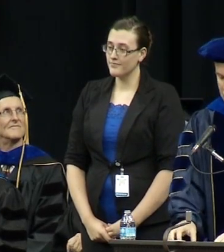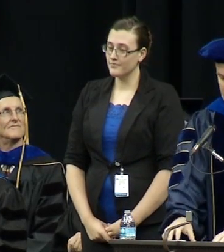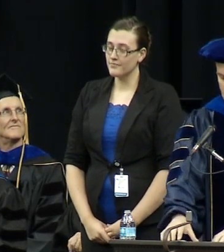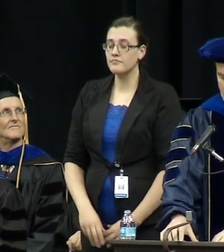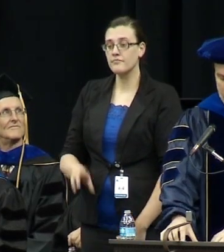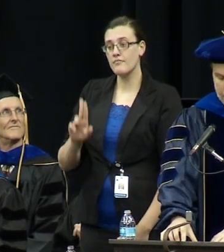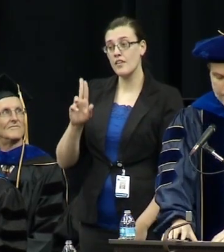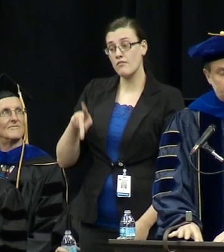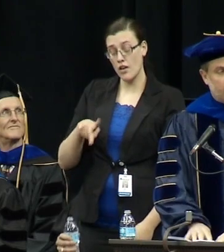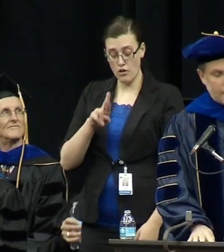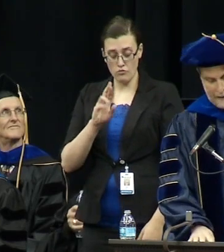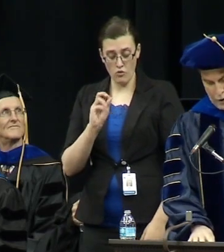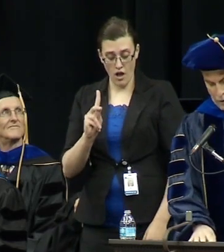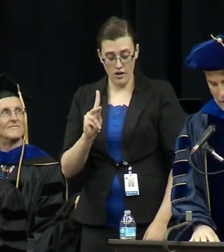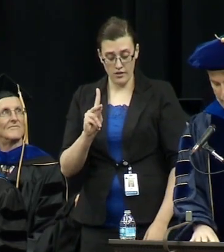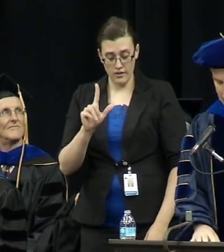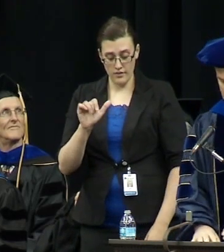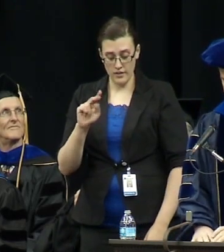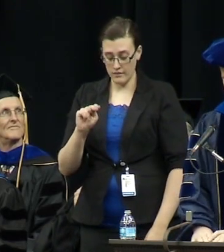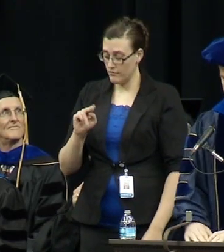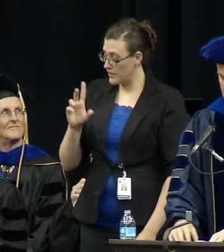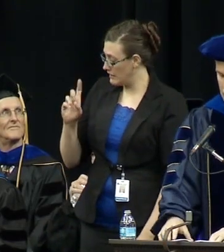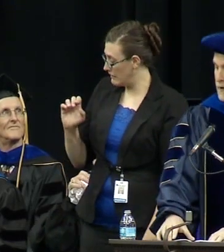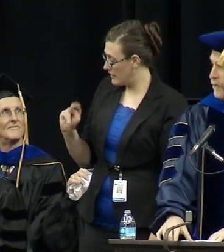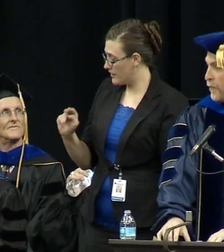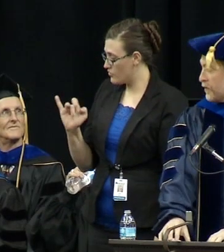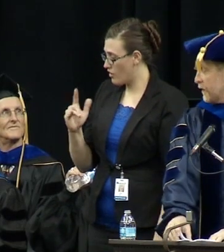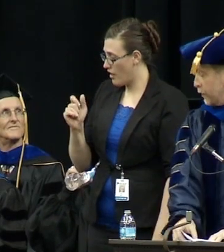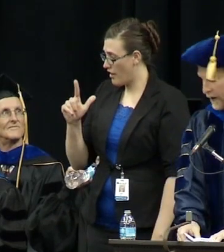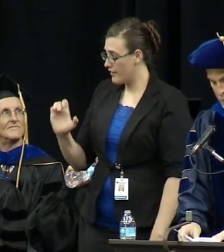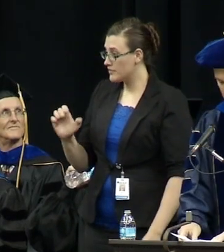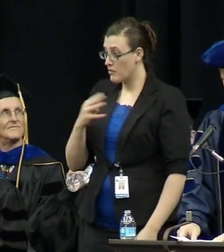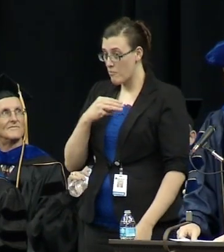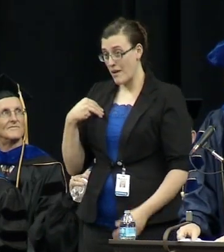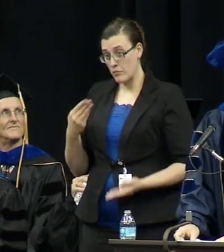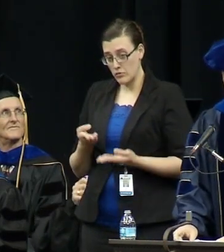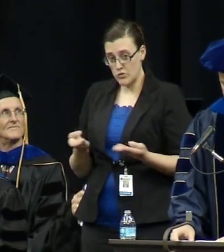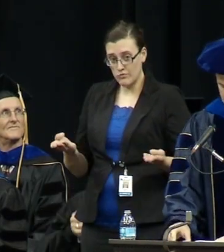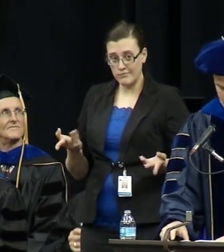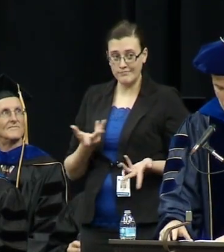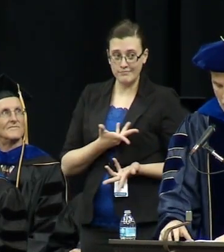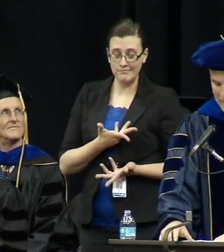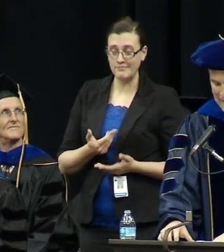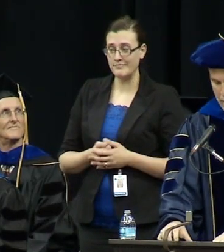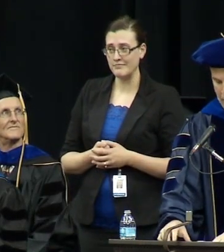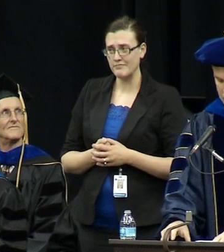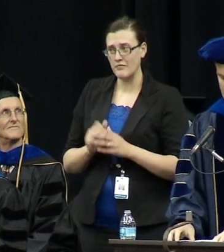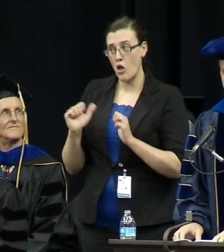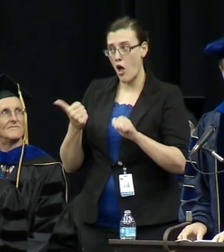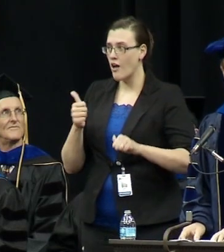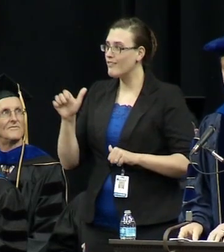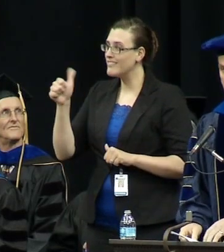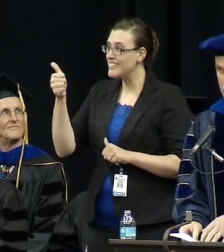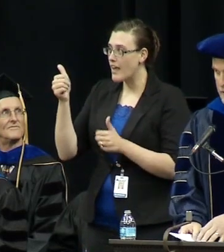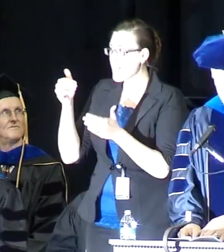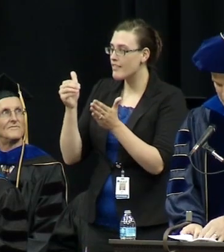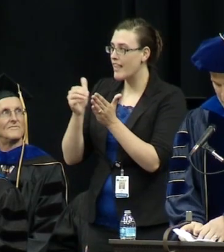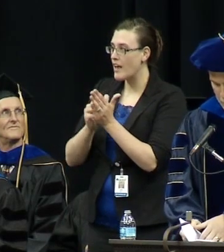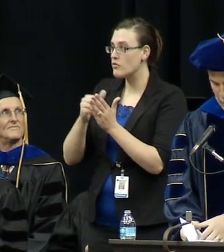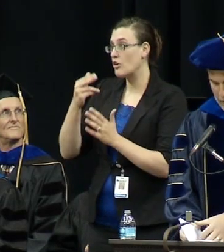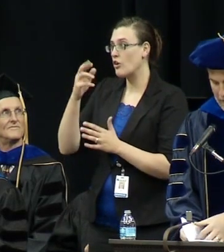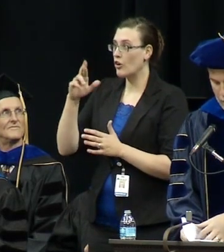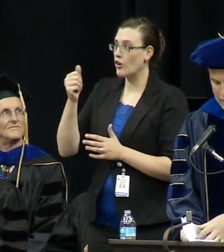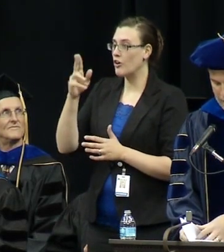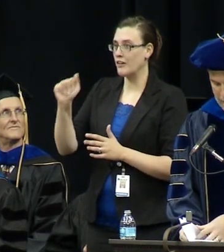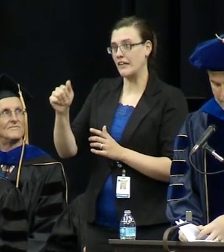Vice President Rockland, Dean Jalali, members of the platform party, all 10,000 statues of Hercules